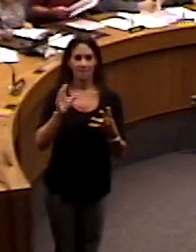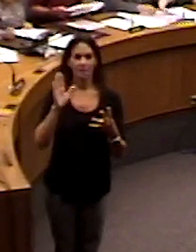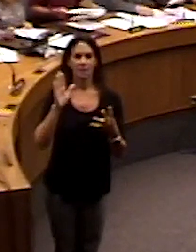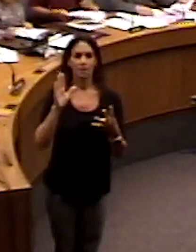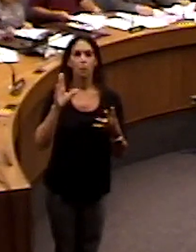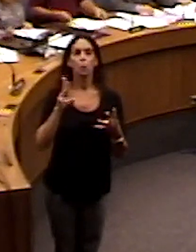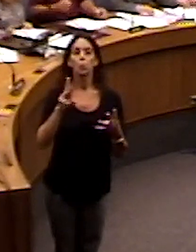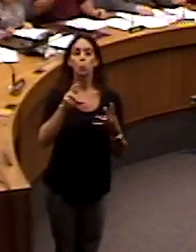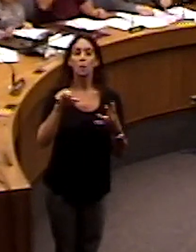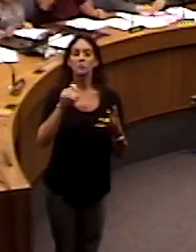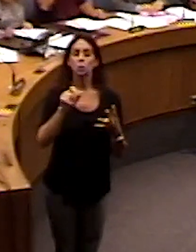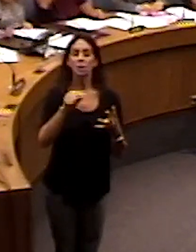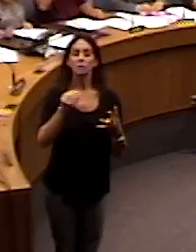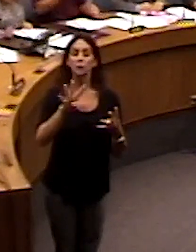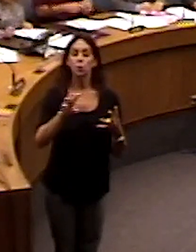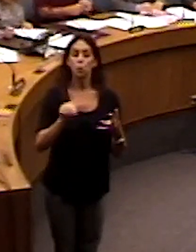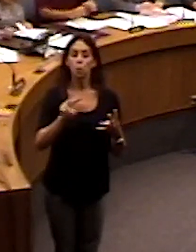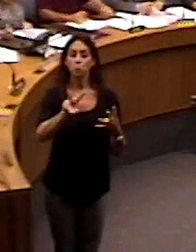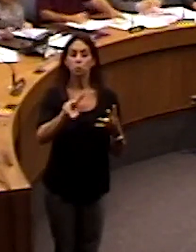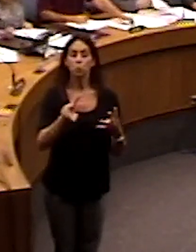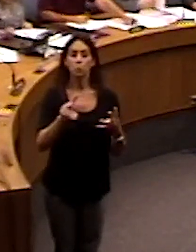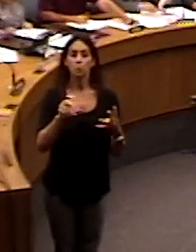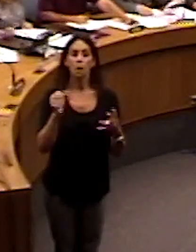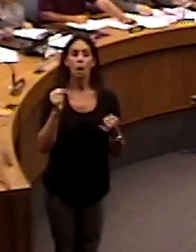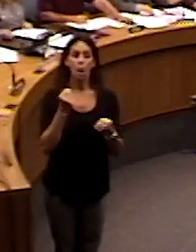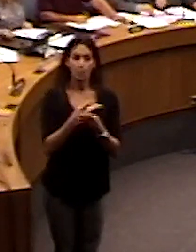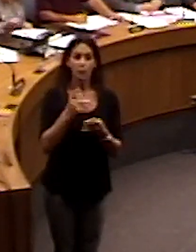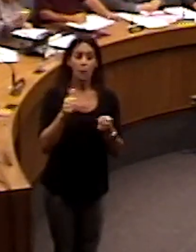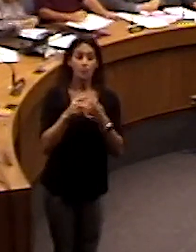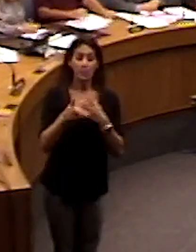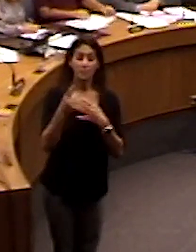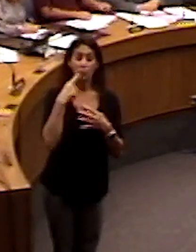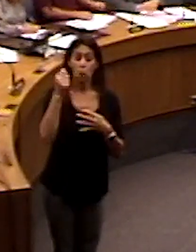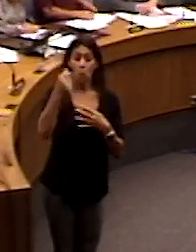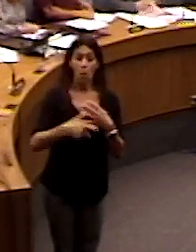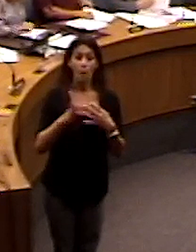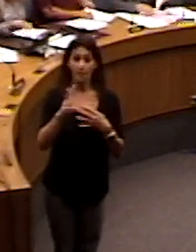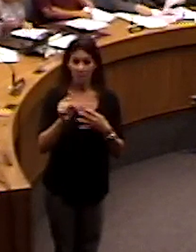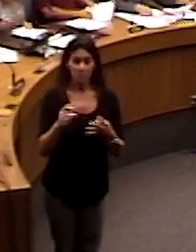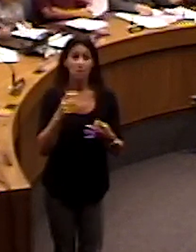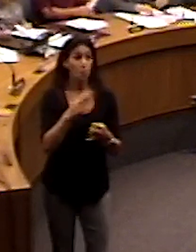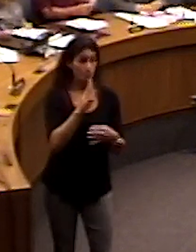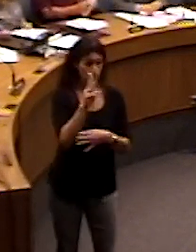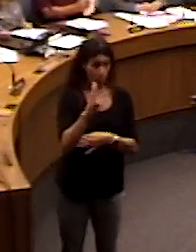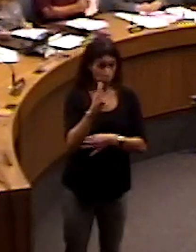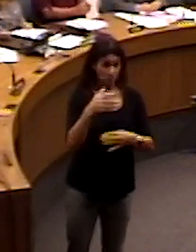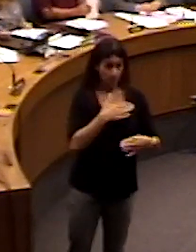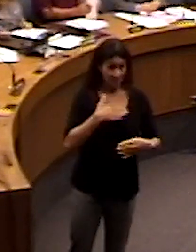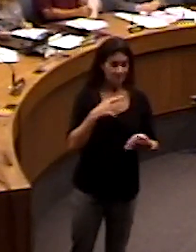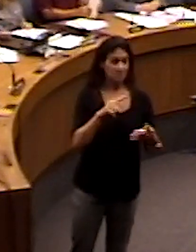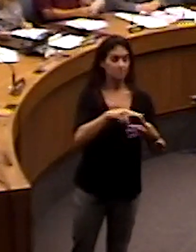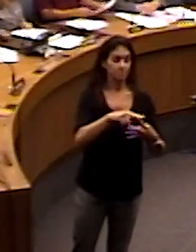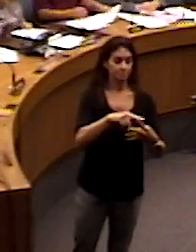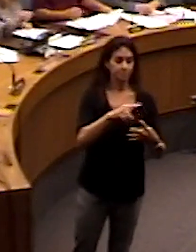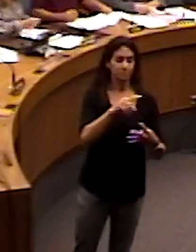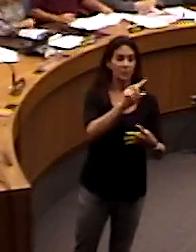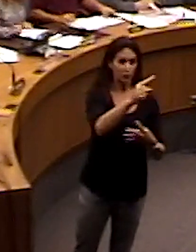Resolution 402, authorizing the payment of all bills. Can I have a motion, please? I'll make that motion. Thank you, sir. Second. Thank